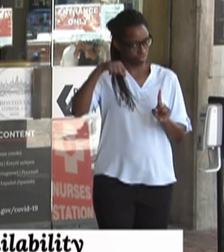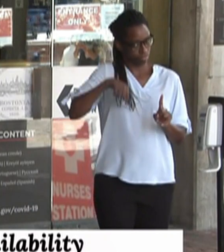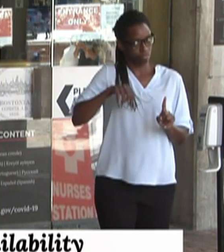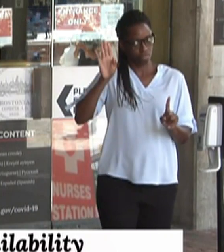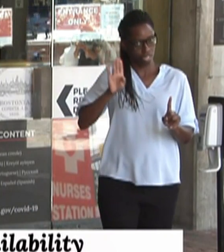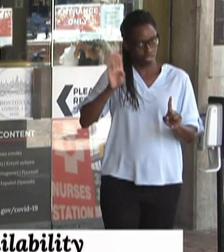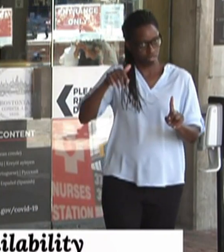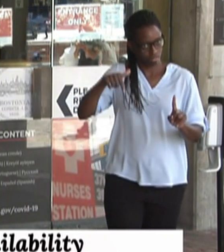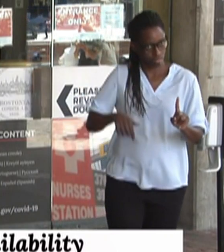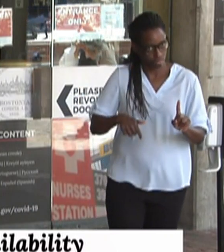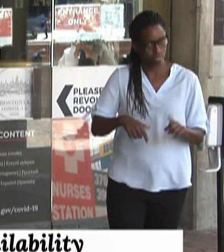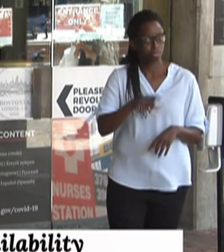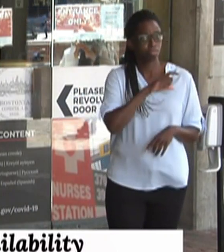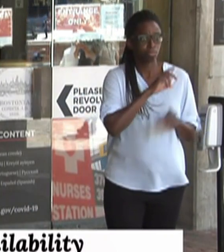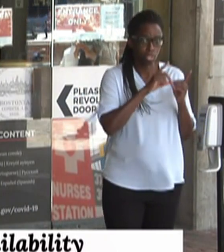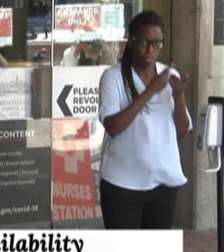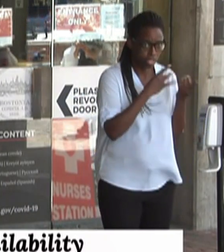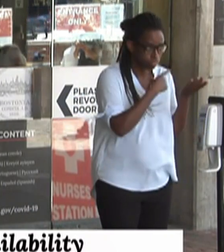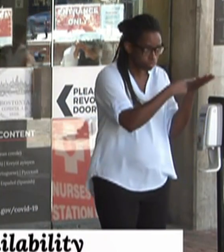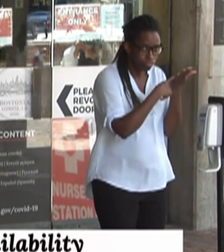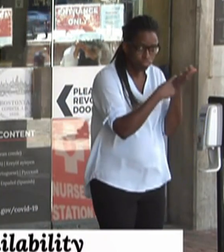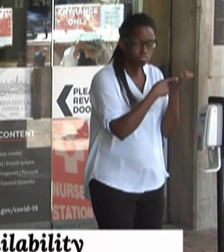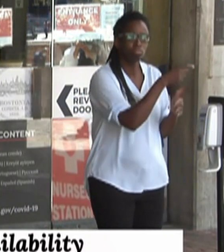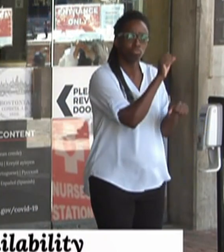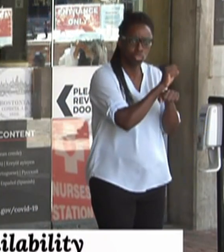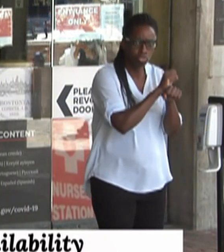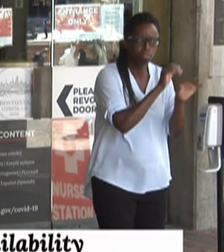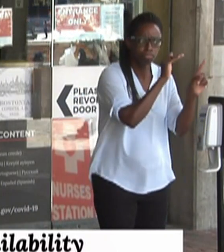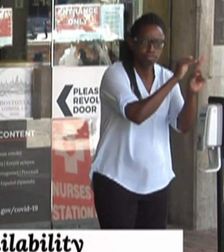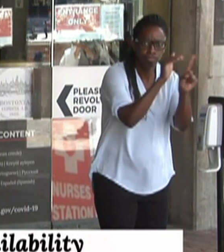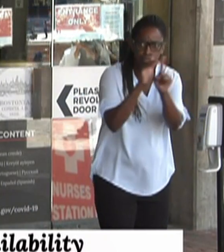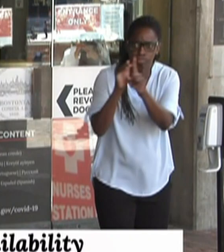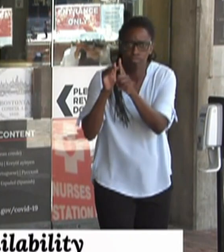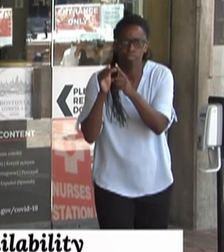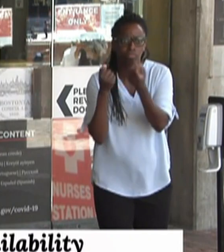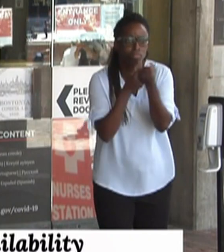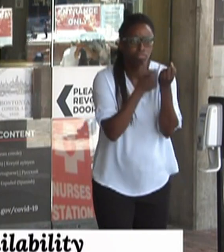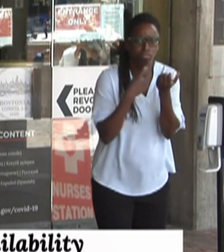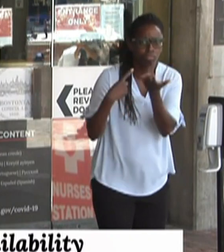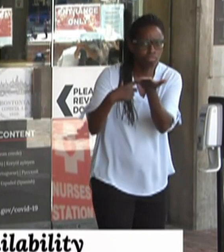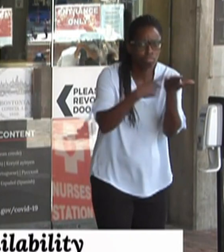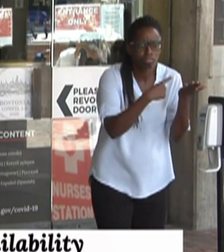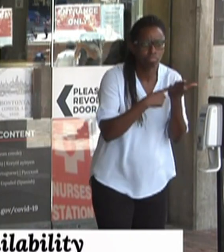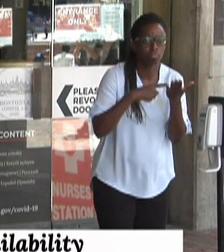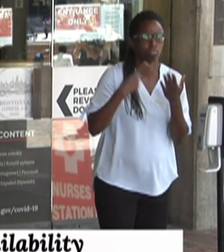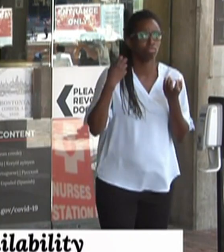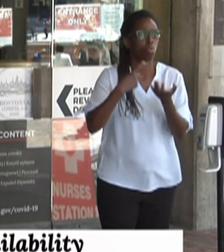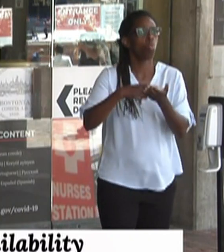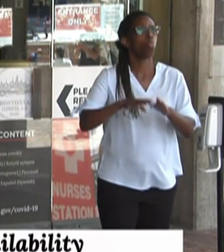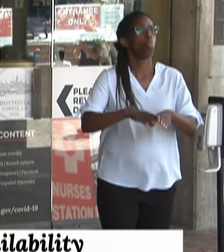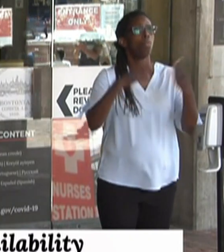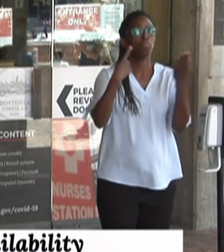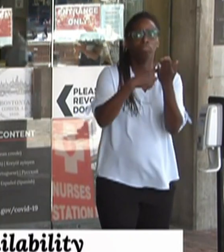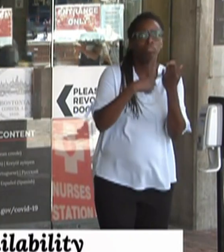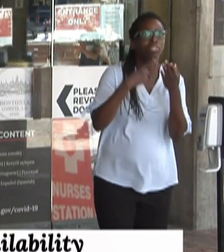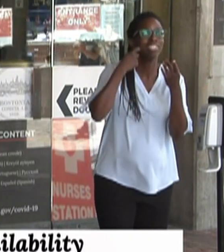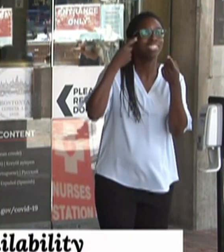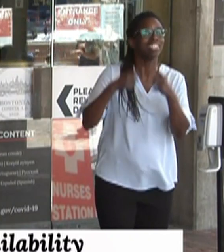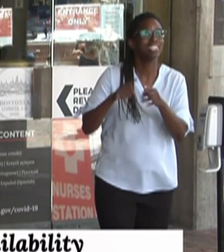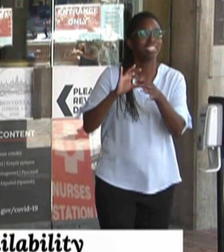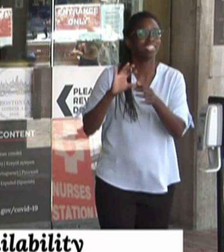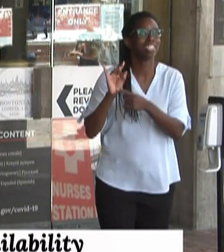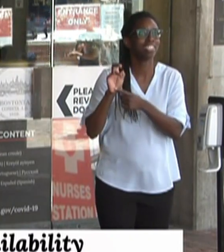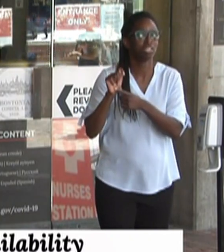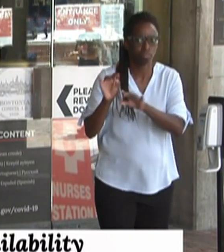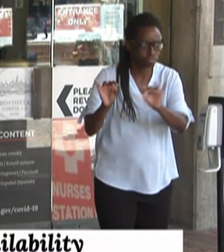doing community engagement and having conversations. We're going to continue to do that. As far as the legislation up at the State House,